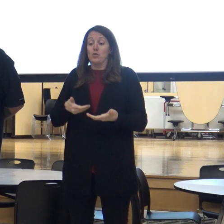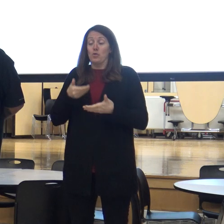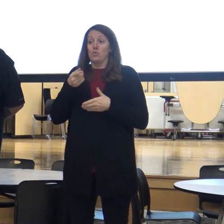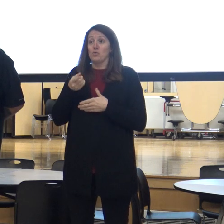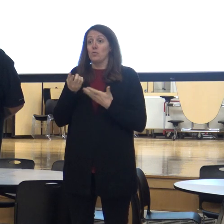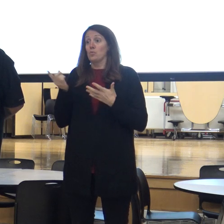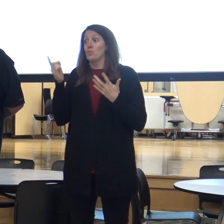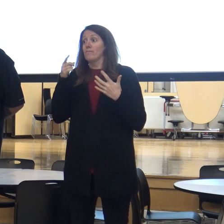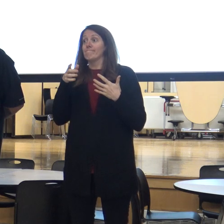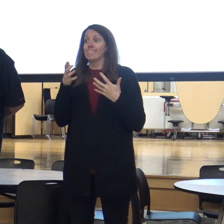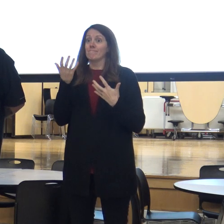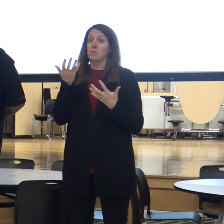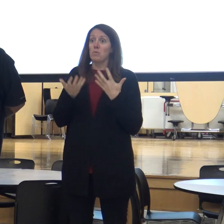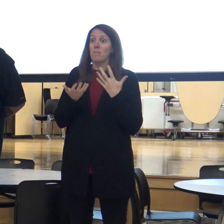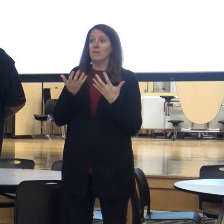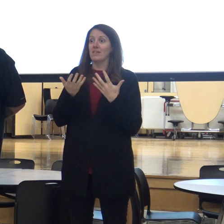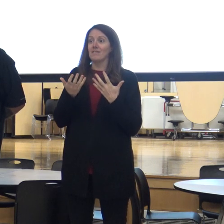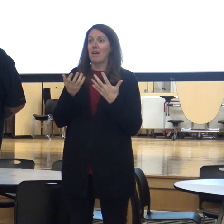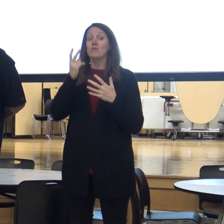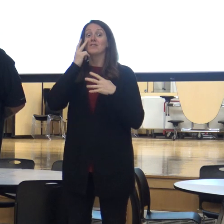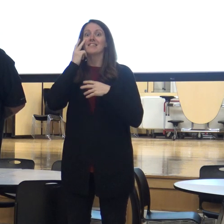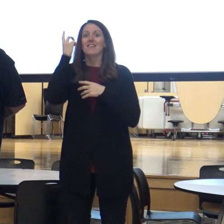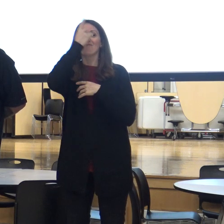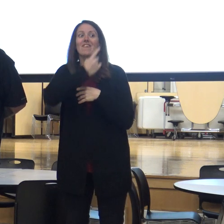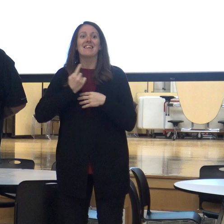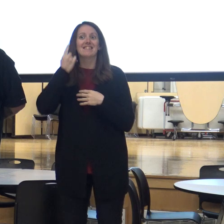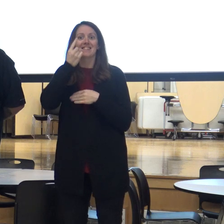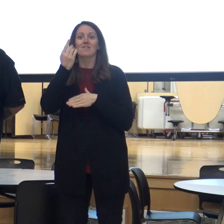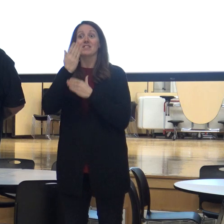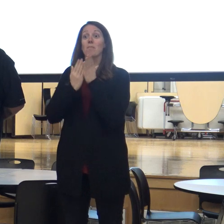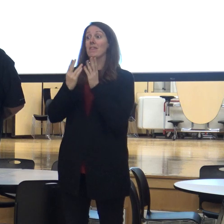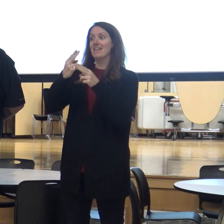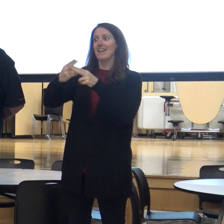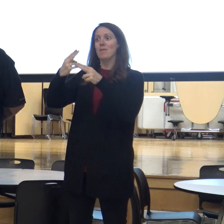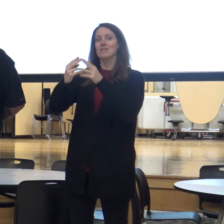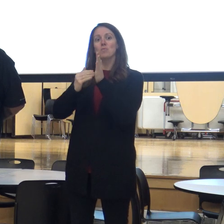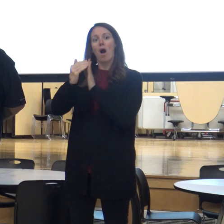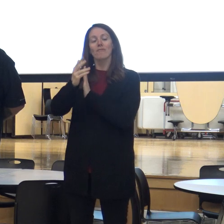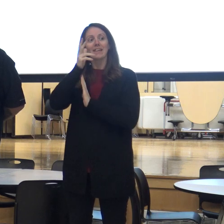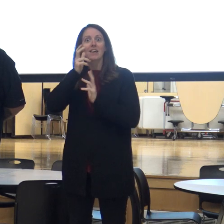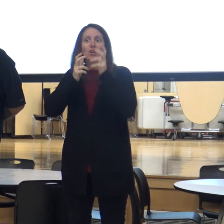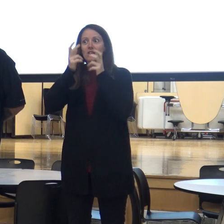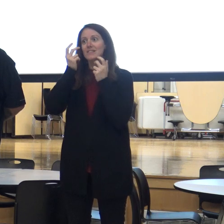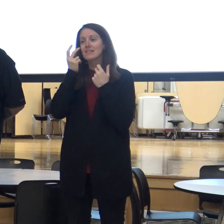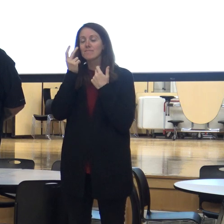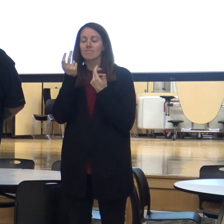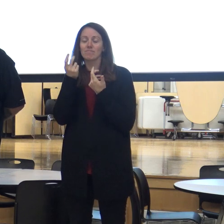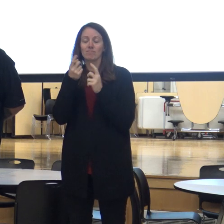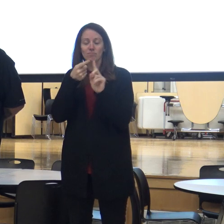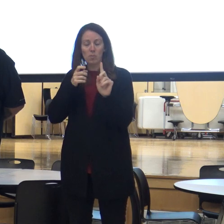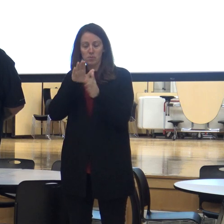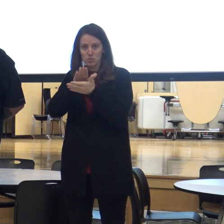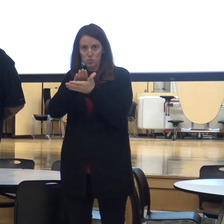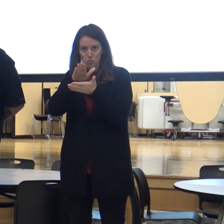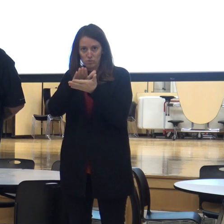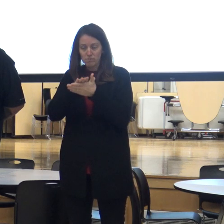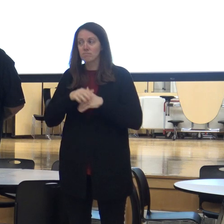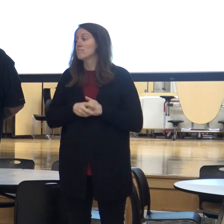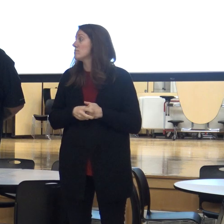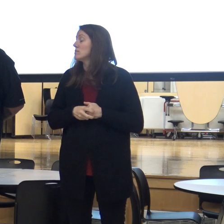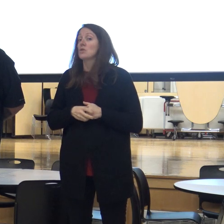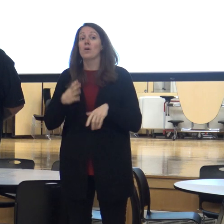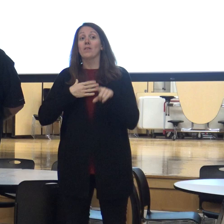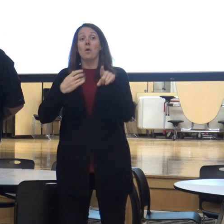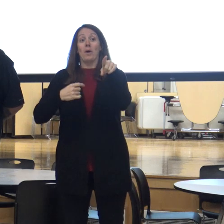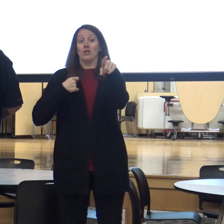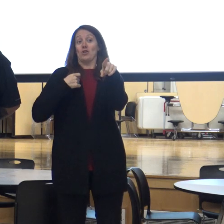to probably and have you see the faces of some of the names you see quite often from the school. So in the